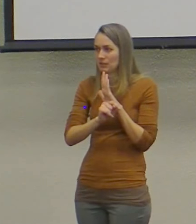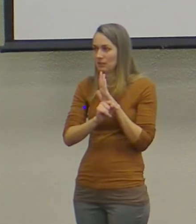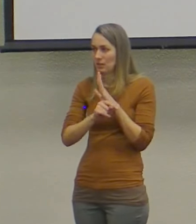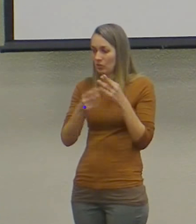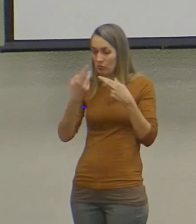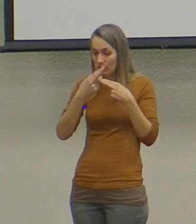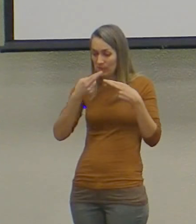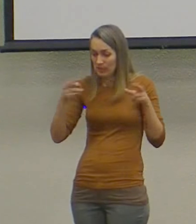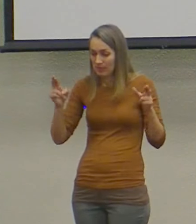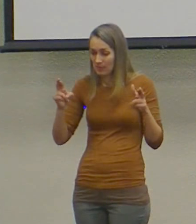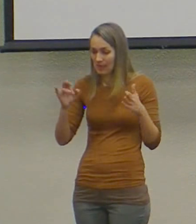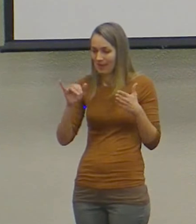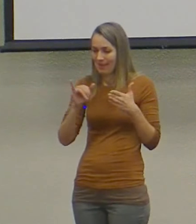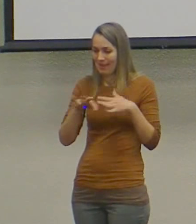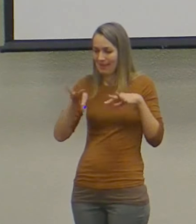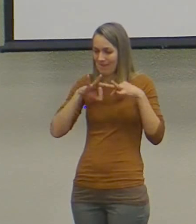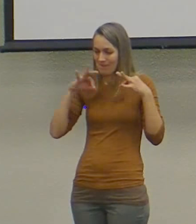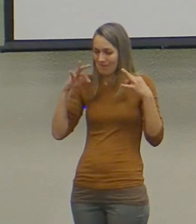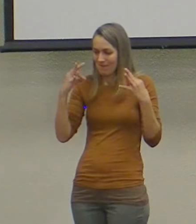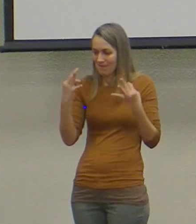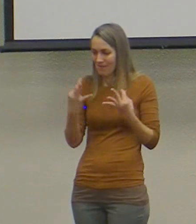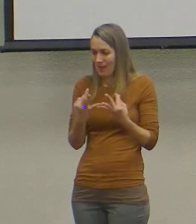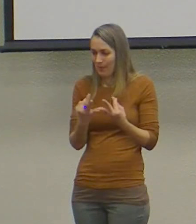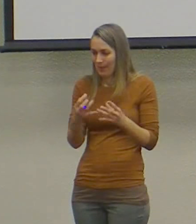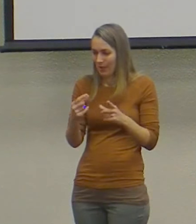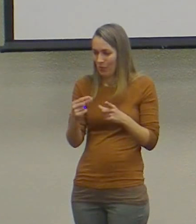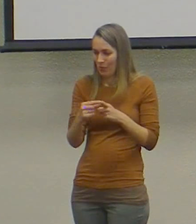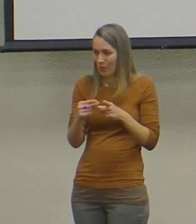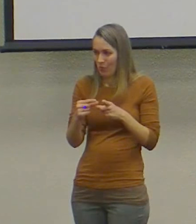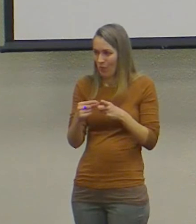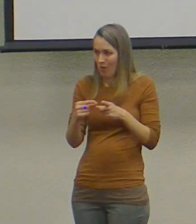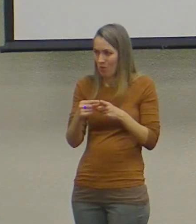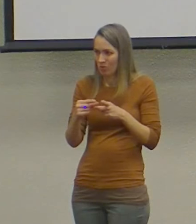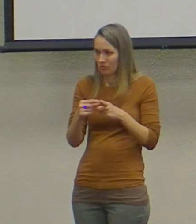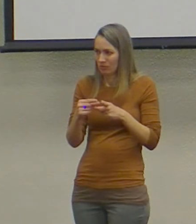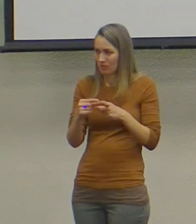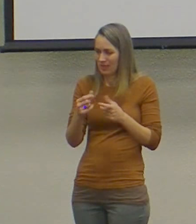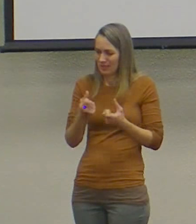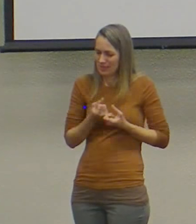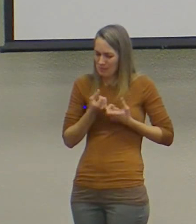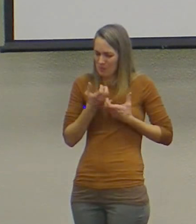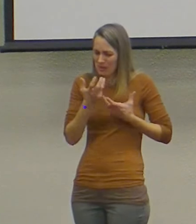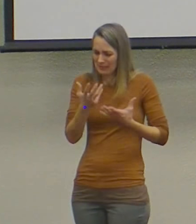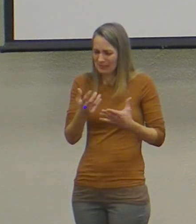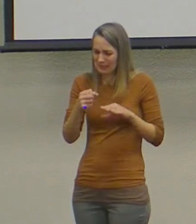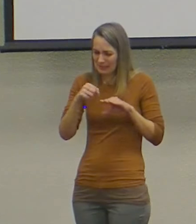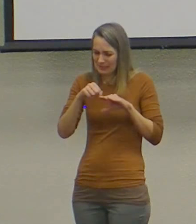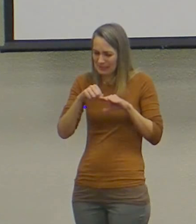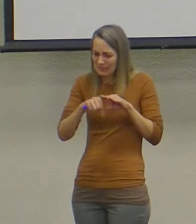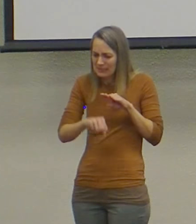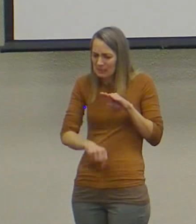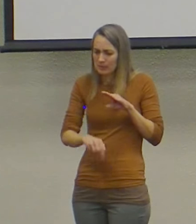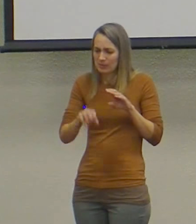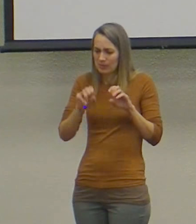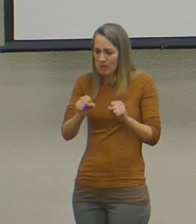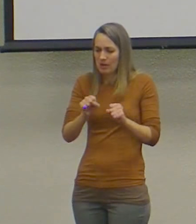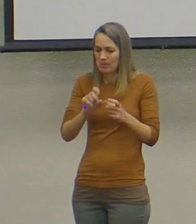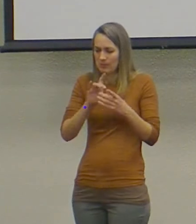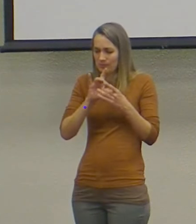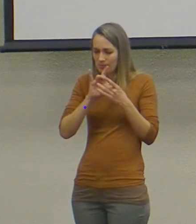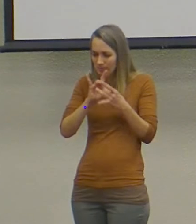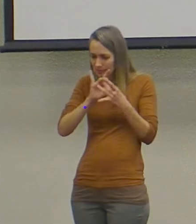Redemption is a family matter. It is an expression of the deepest possible